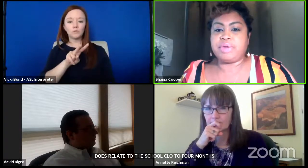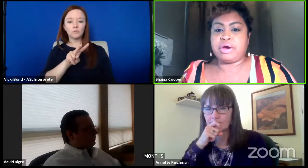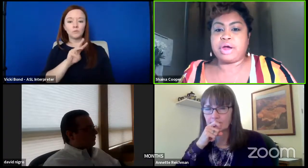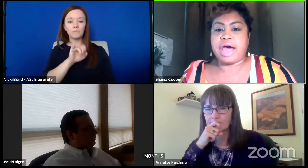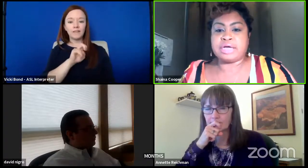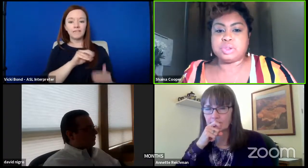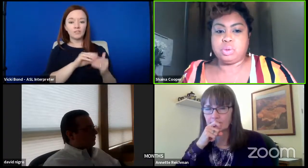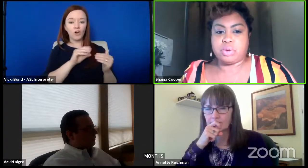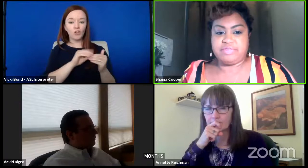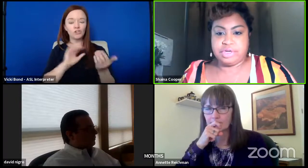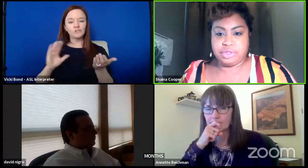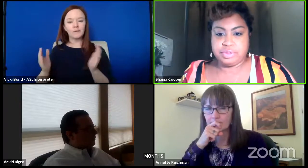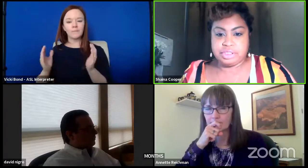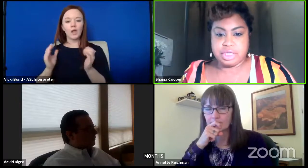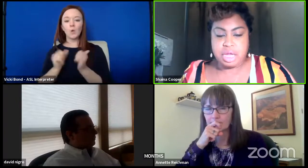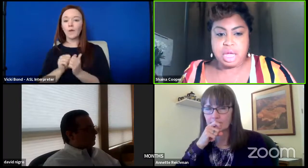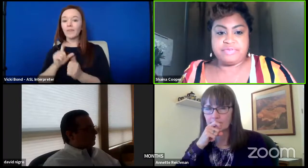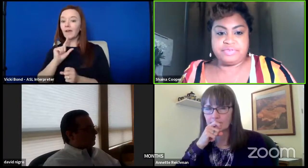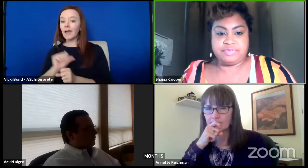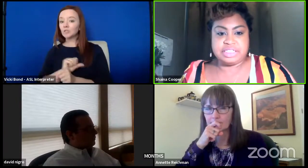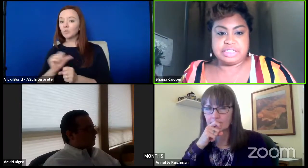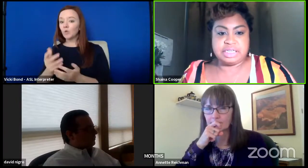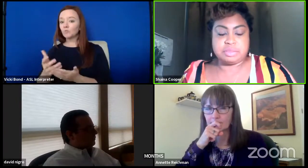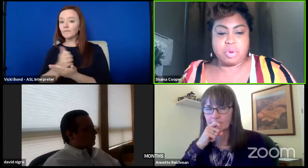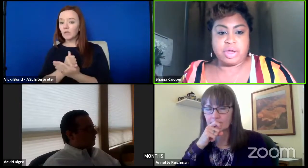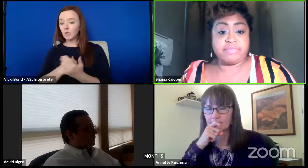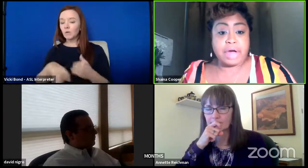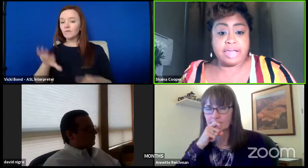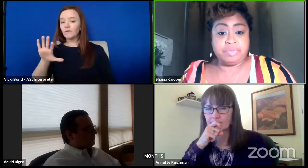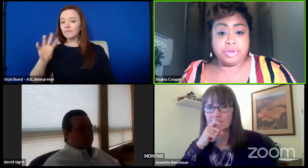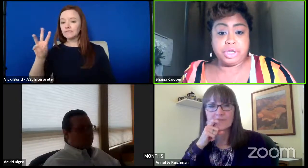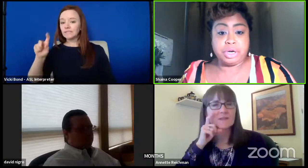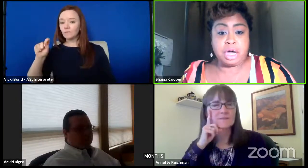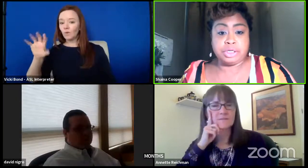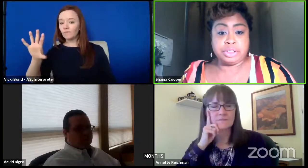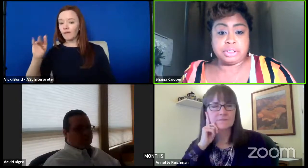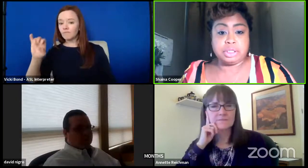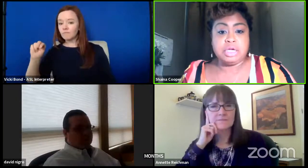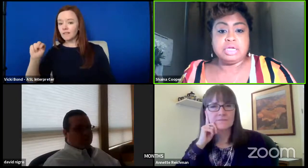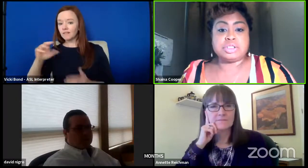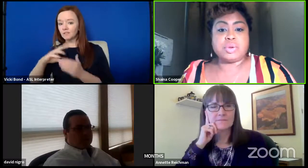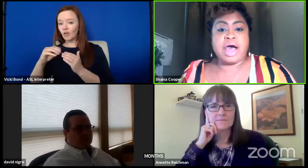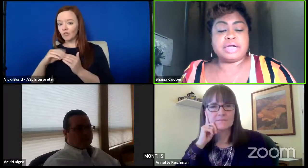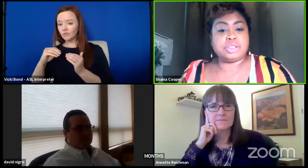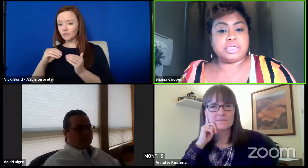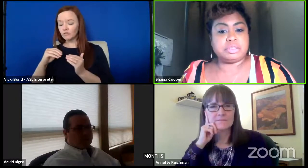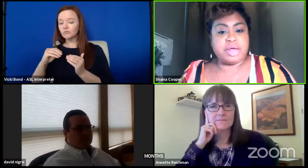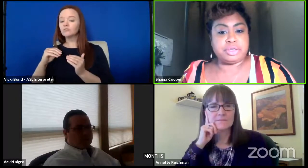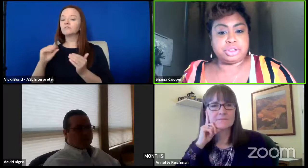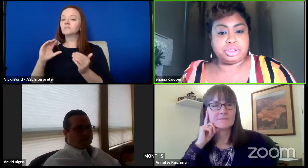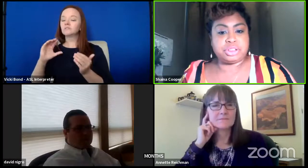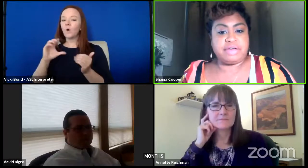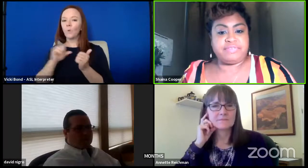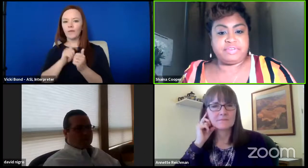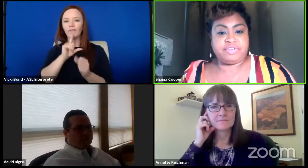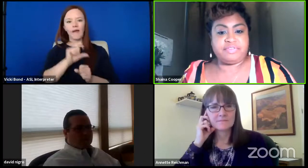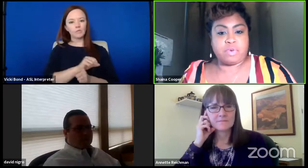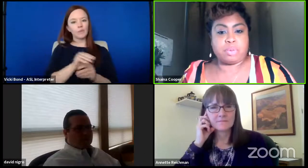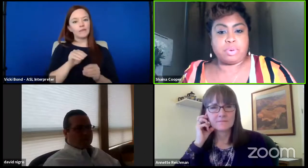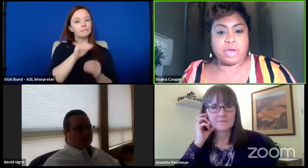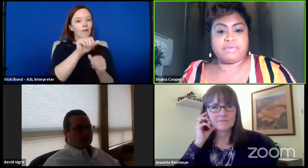when you compare actual revenues of $56.5 million to actual expenditures